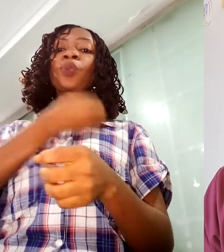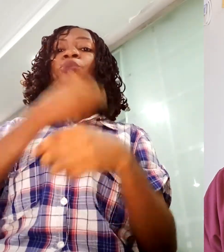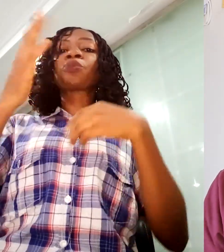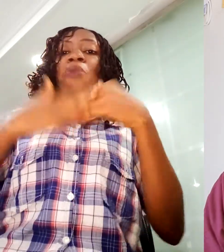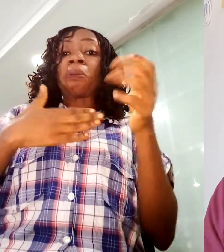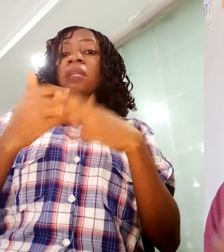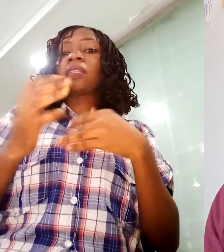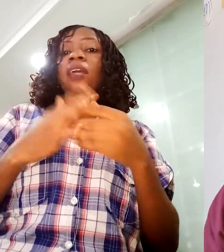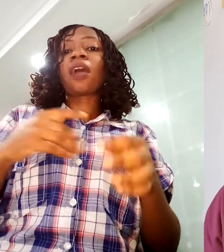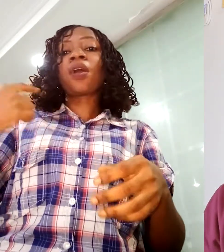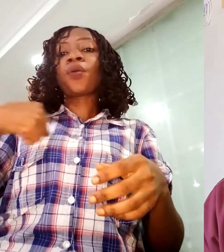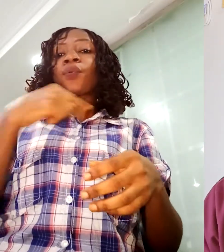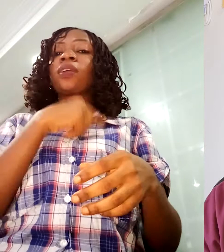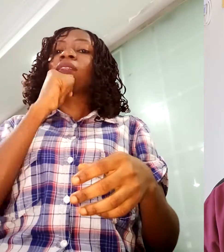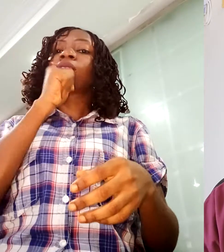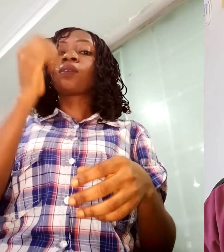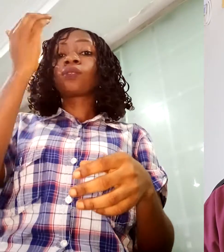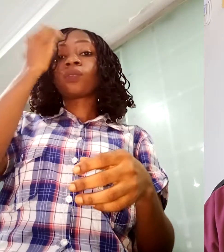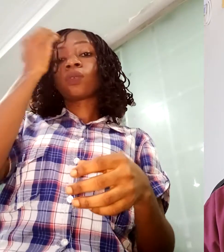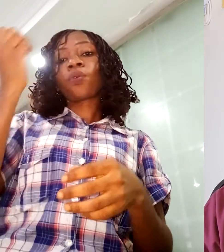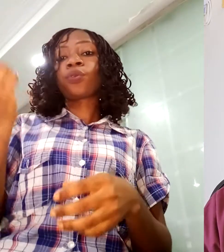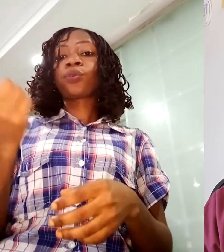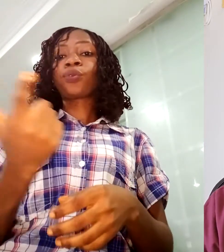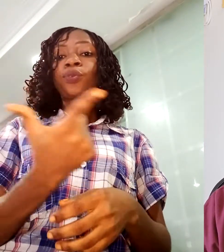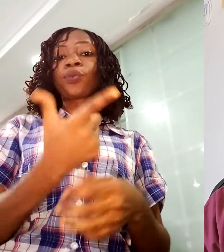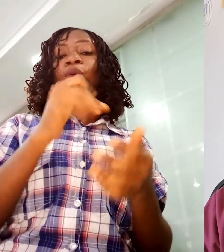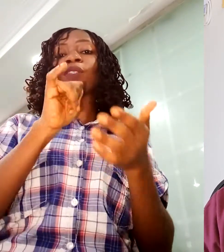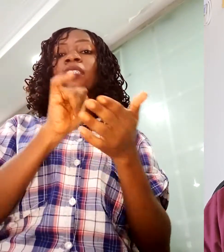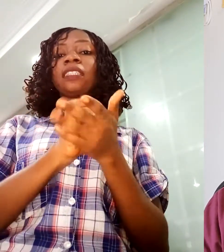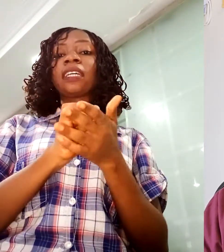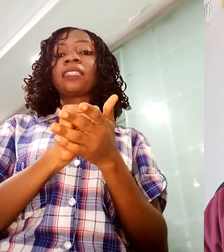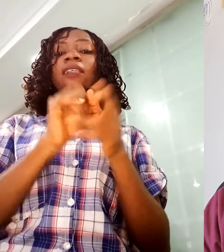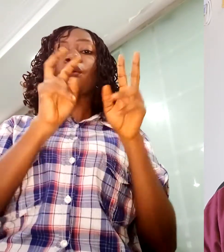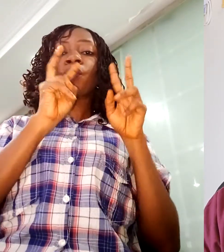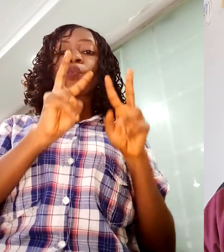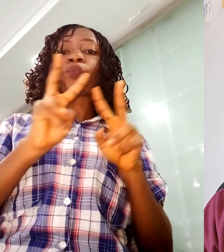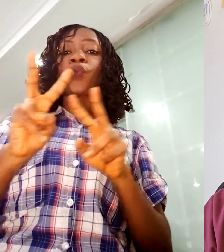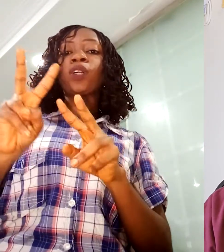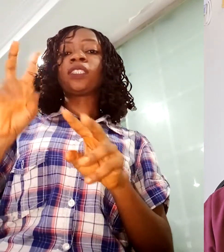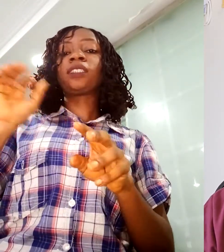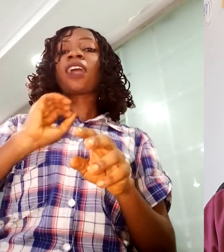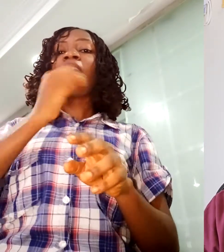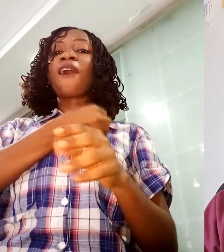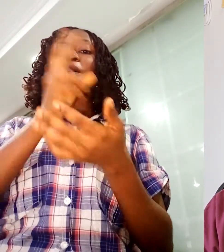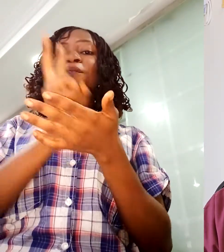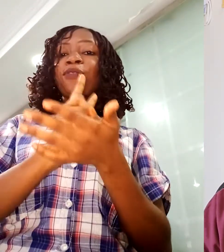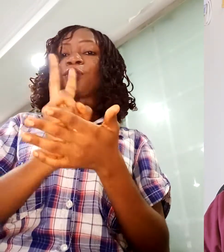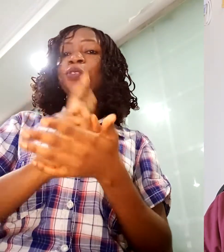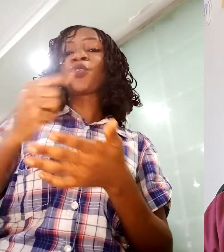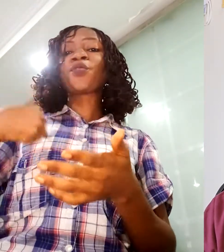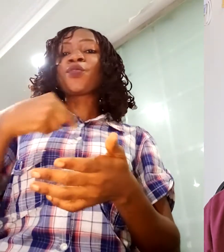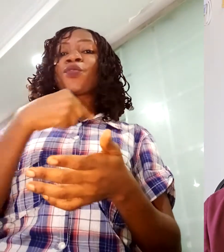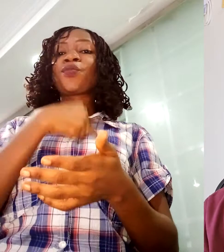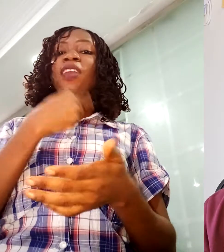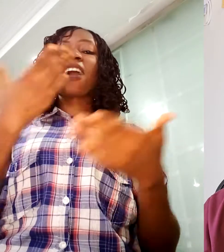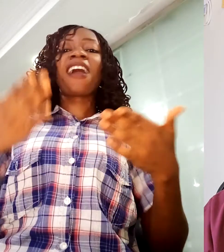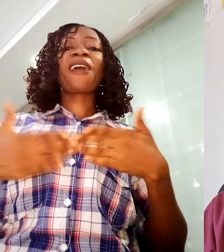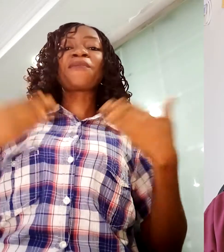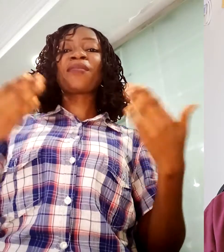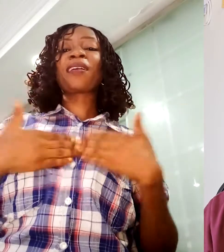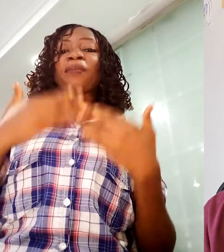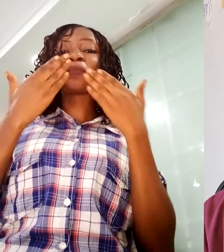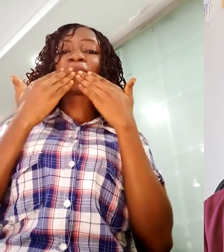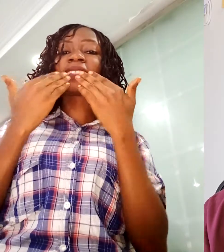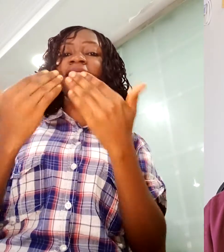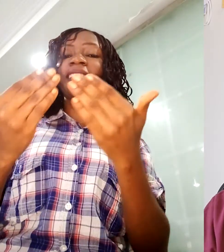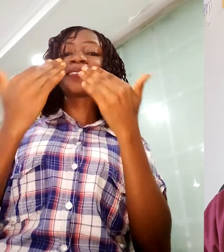don't know, we may not know all of you that are fans of our work, but we appreciate you out there. We